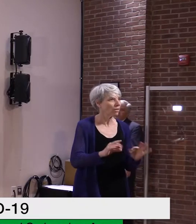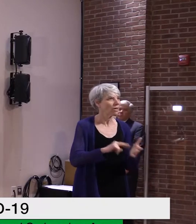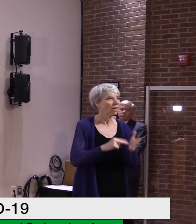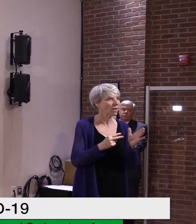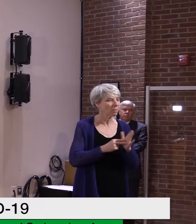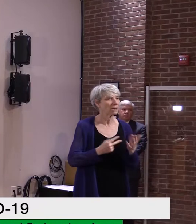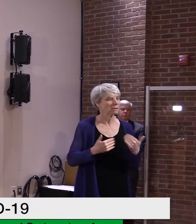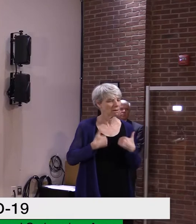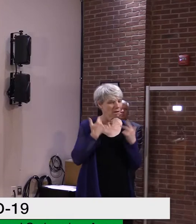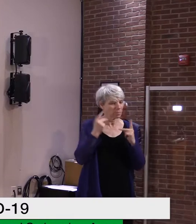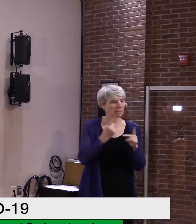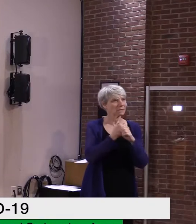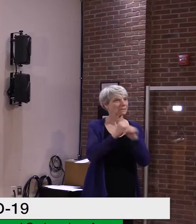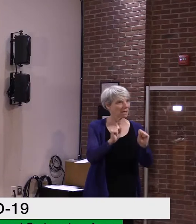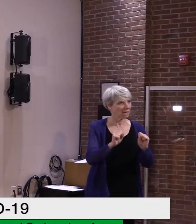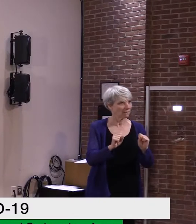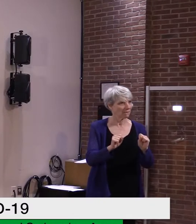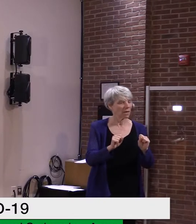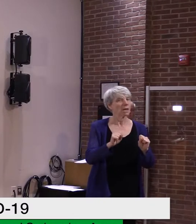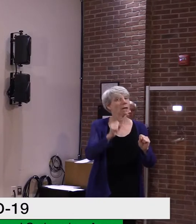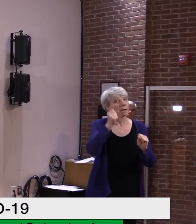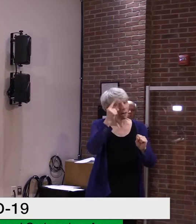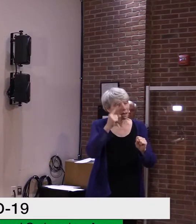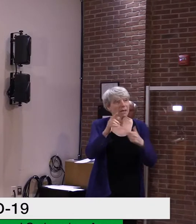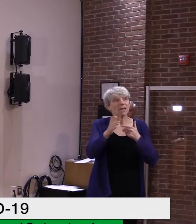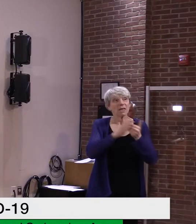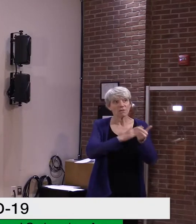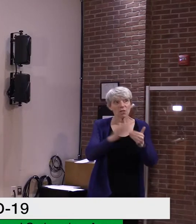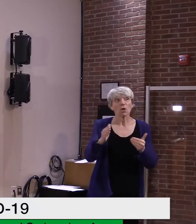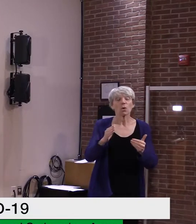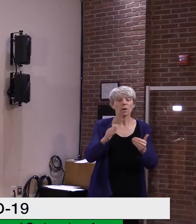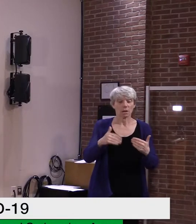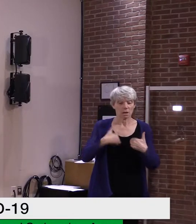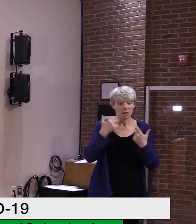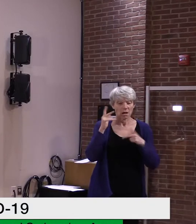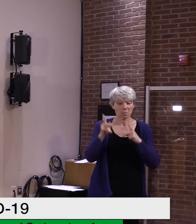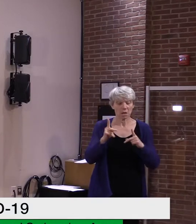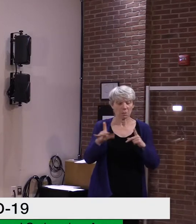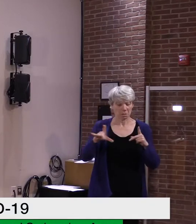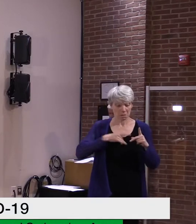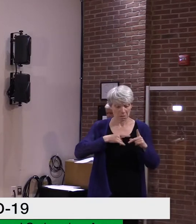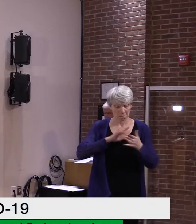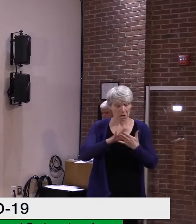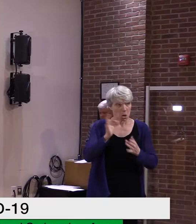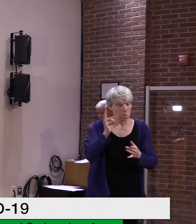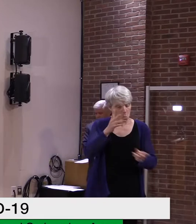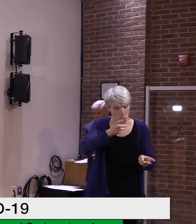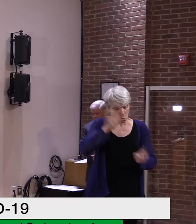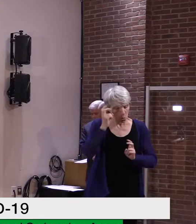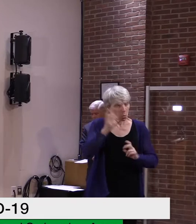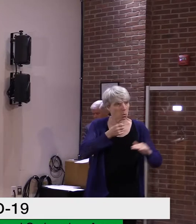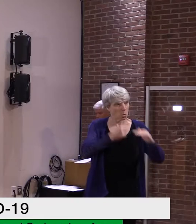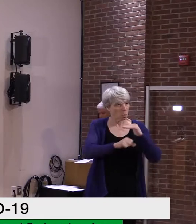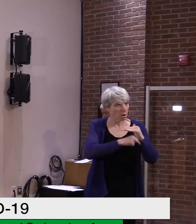worry about the rare but real threat of a severe or serious hospitalization,